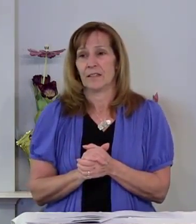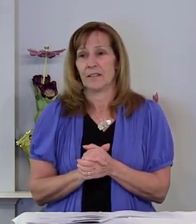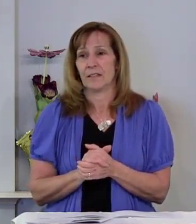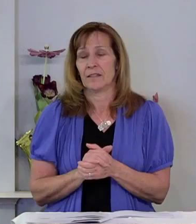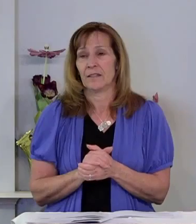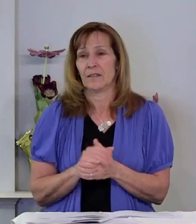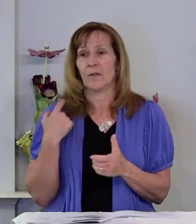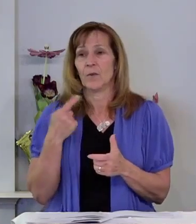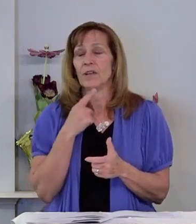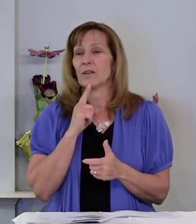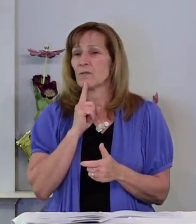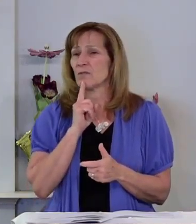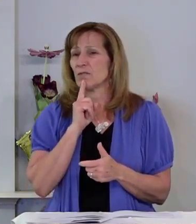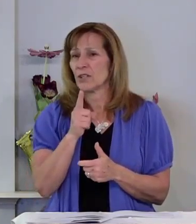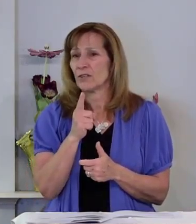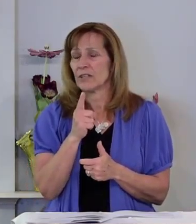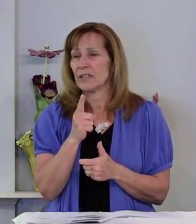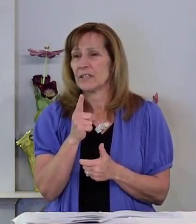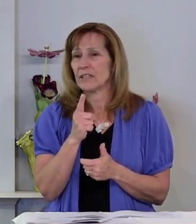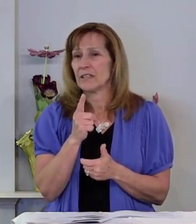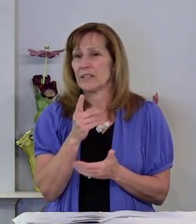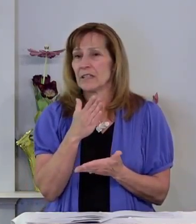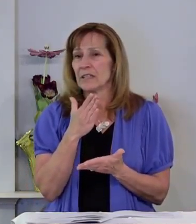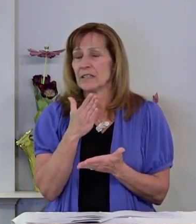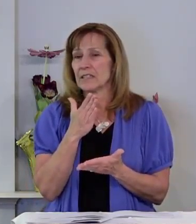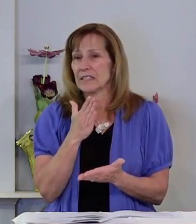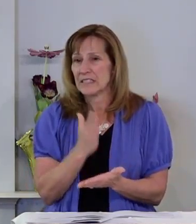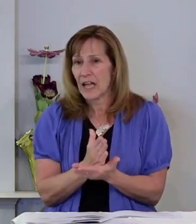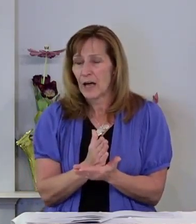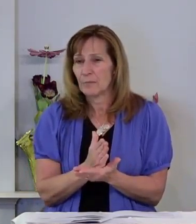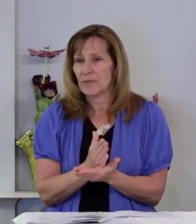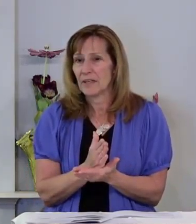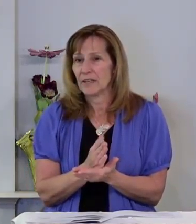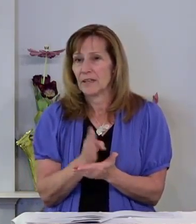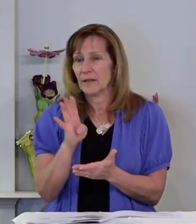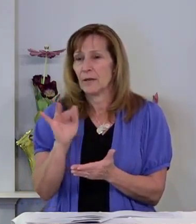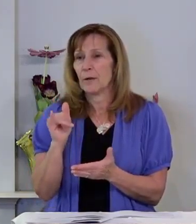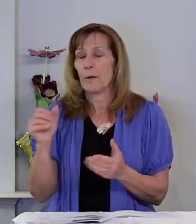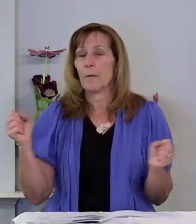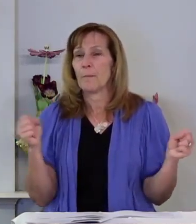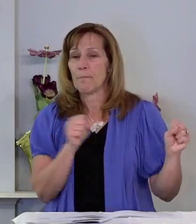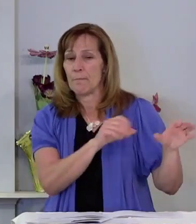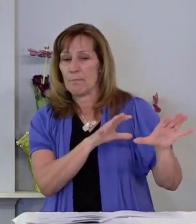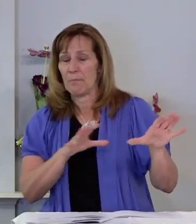We are literally stopped by fear.